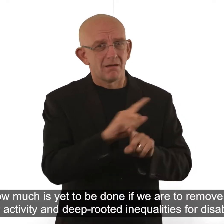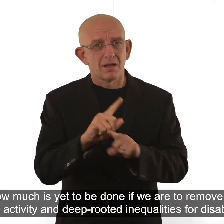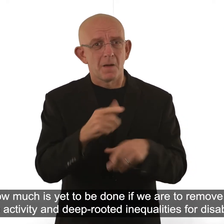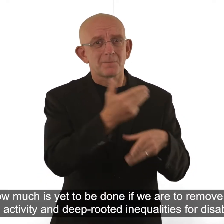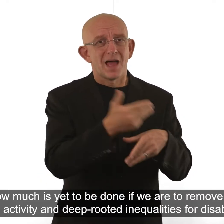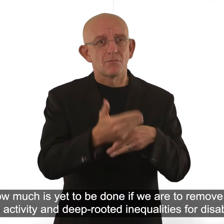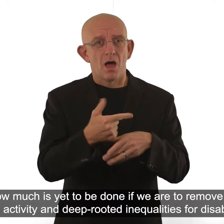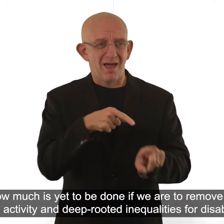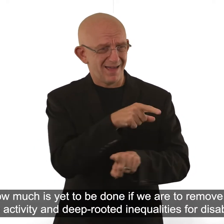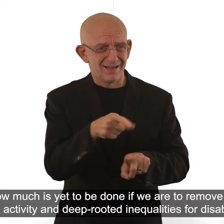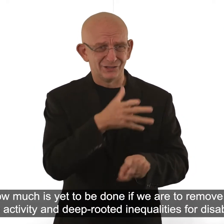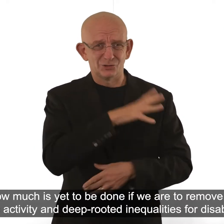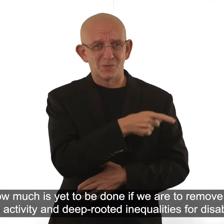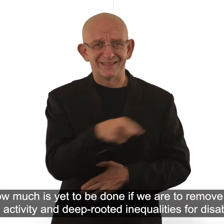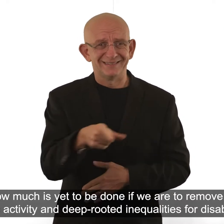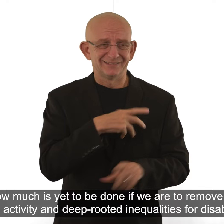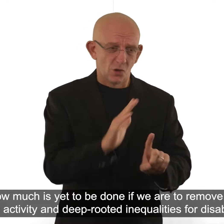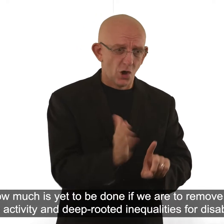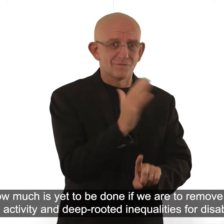deep-rooted inequalities for disabled people.